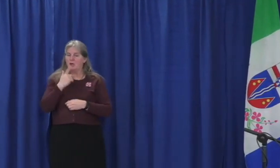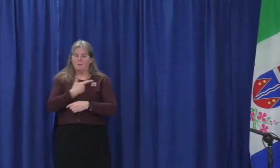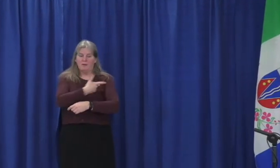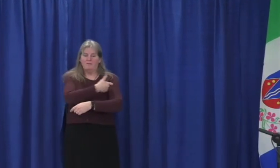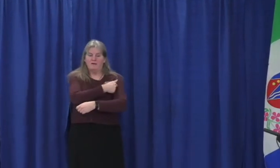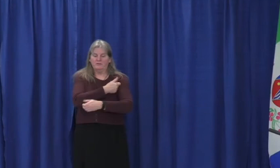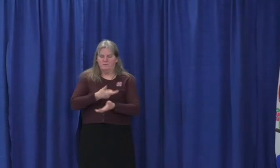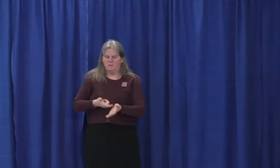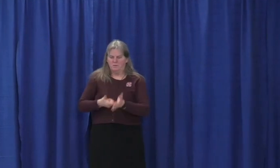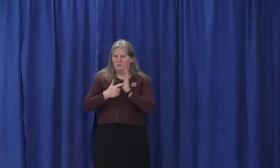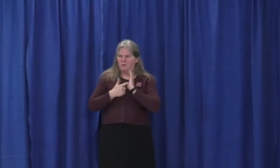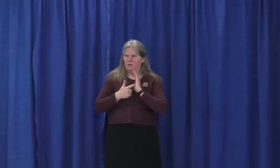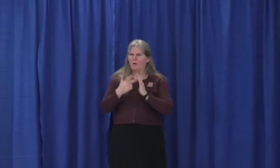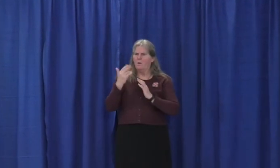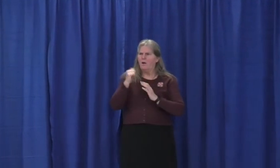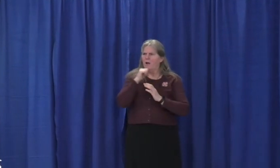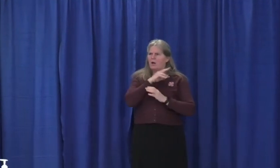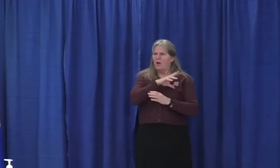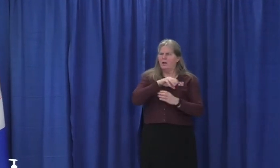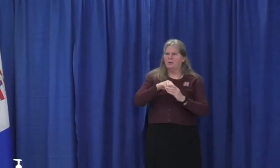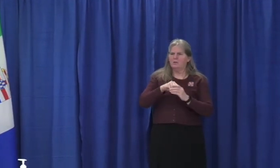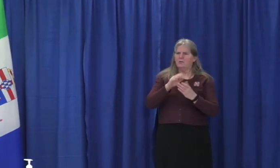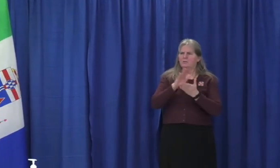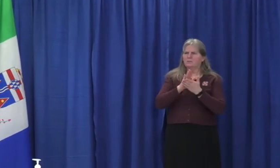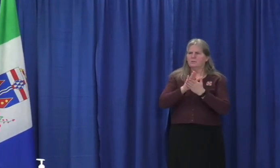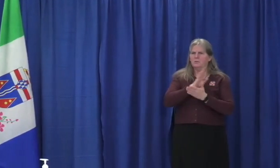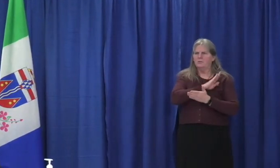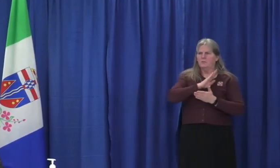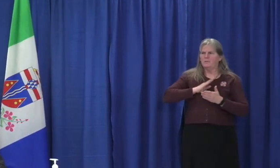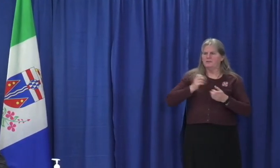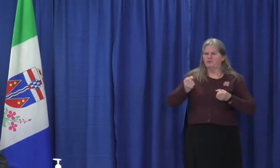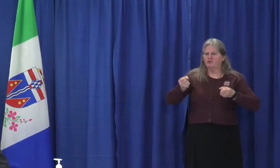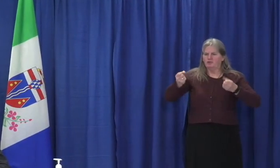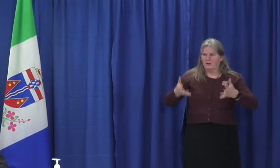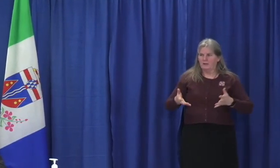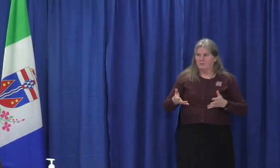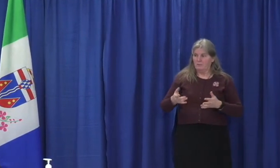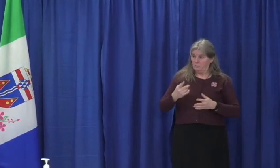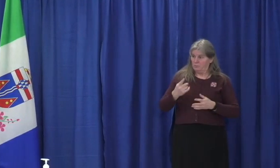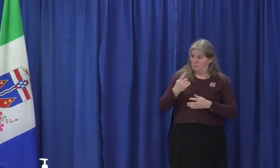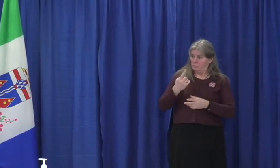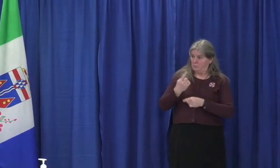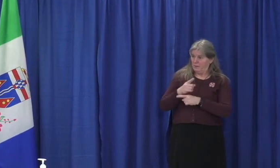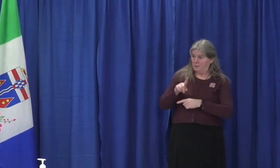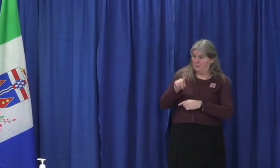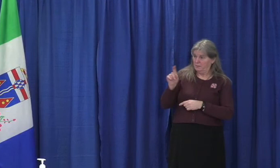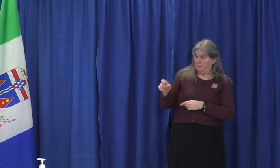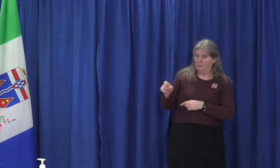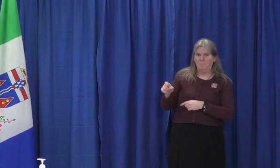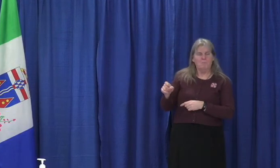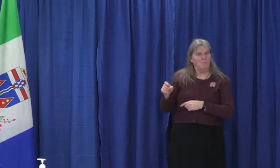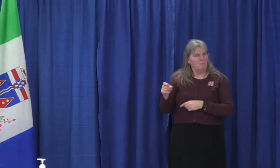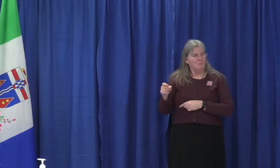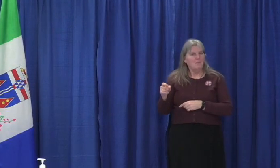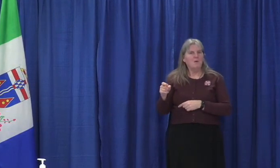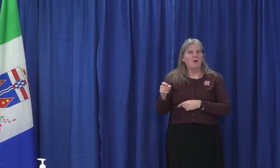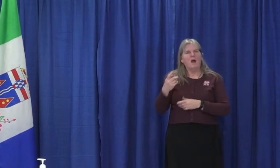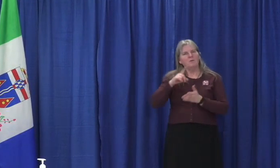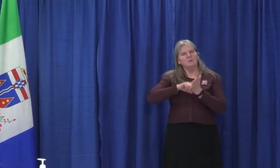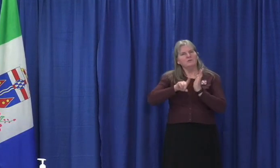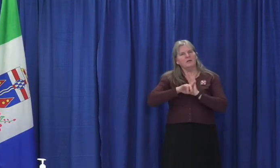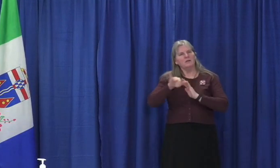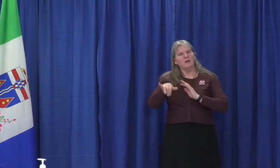go, why it didn't cover school bus drivers. Can you confirm that's the case? I'll have to take a look into it